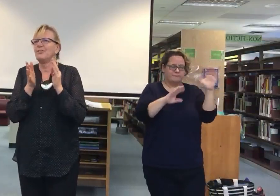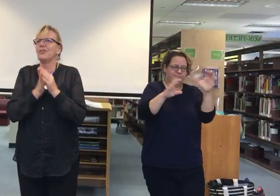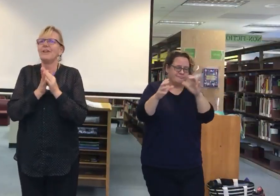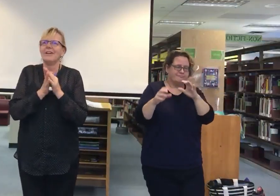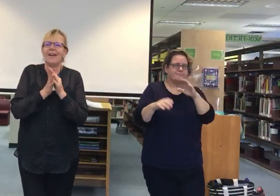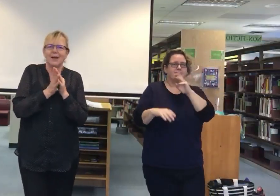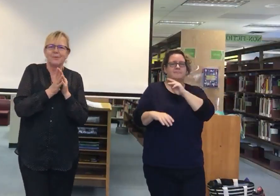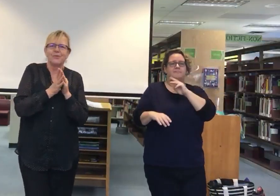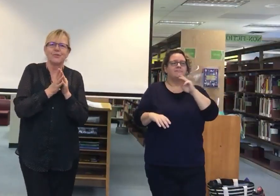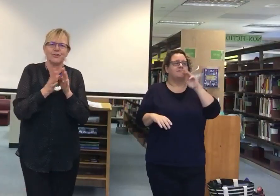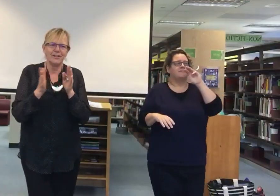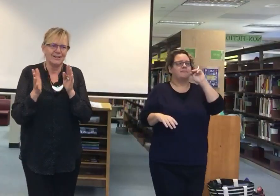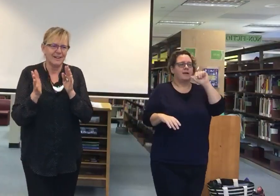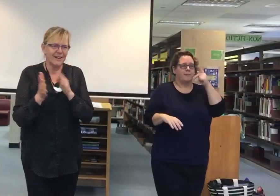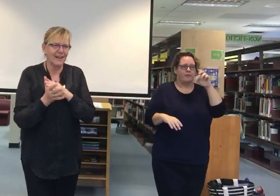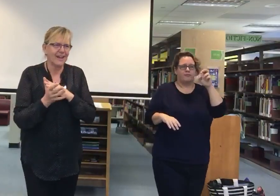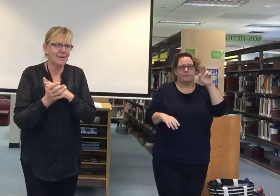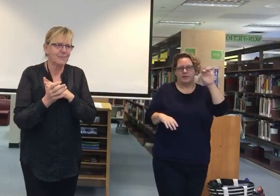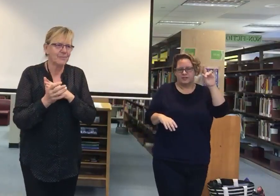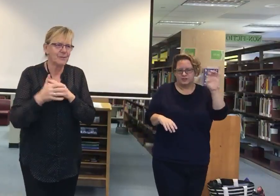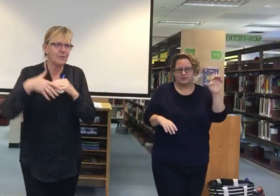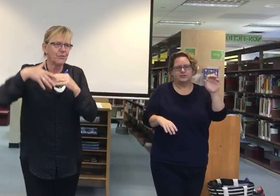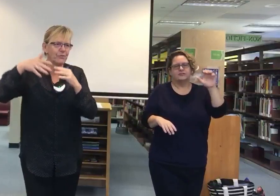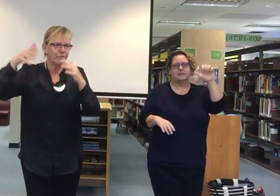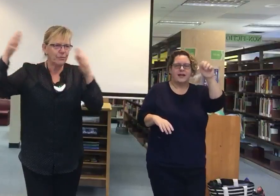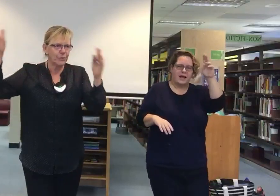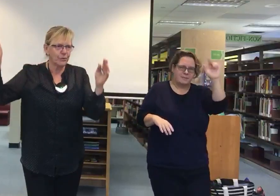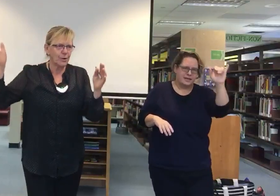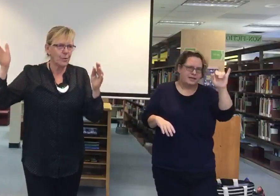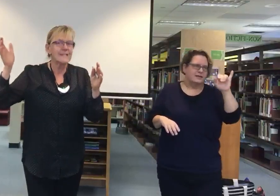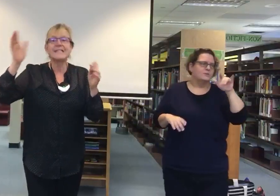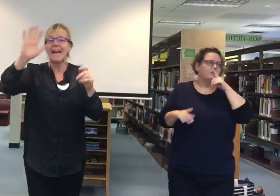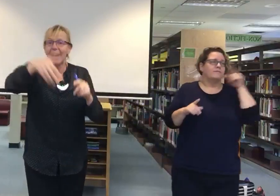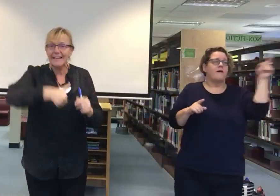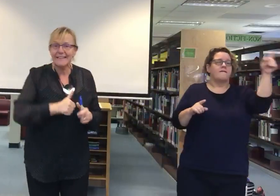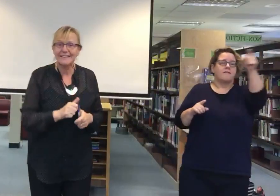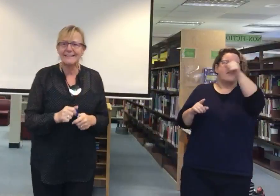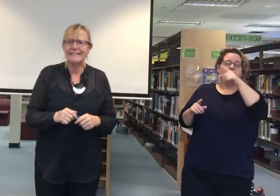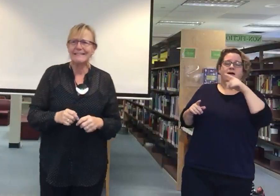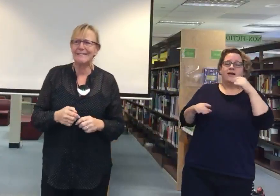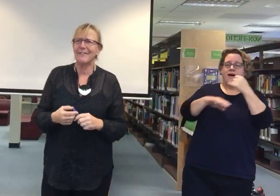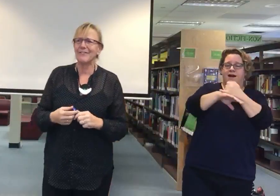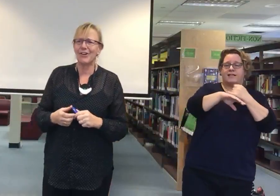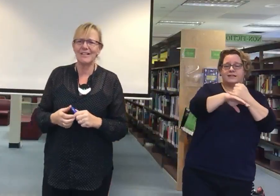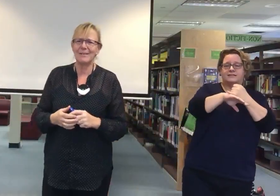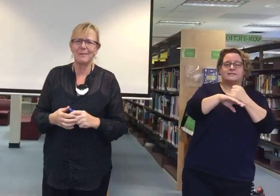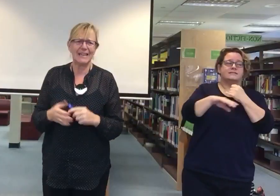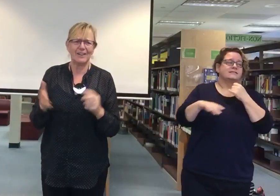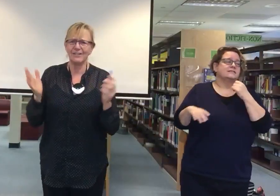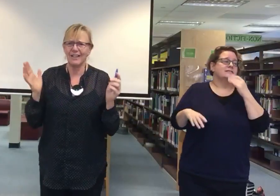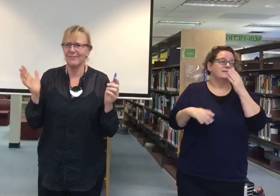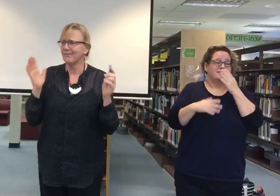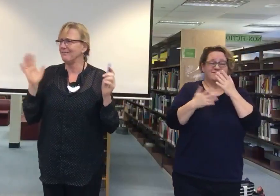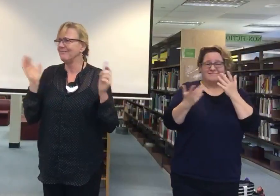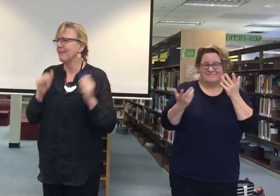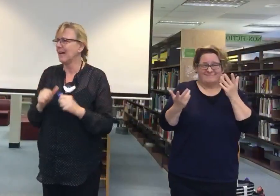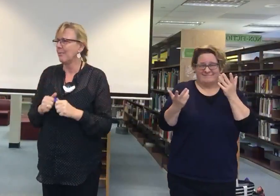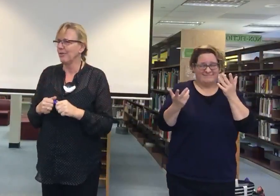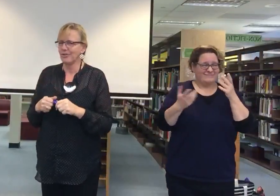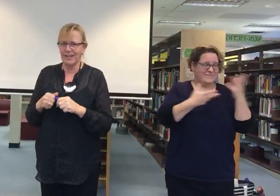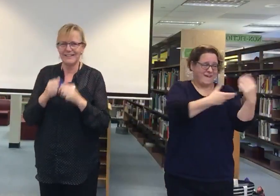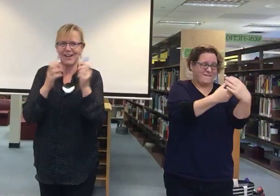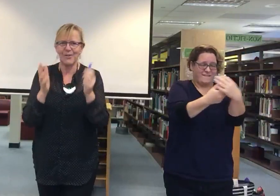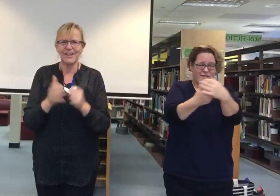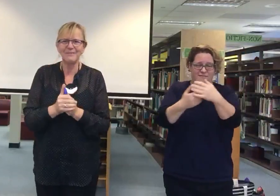Maple Ridge, Abbotsford, some of the further out ones, the island, and if I forgot somebody else,